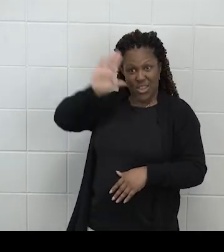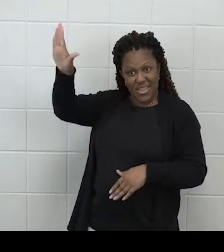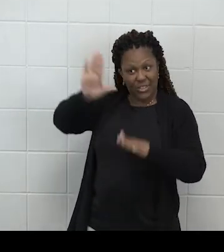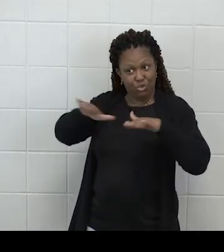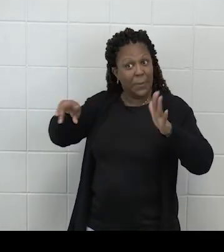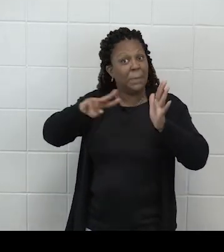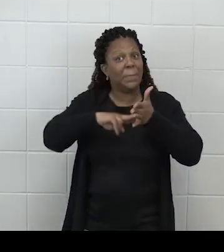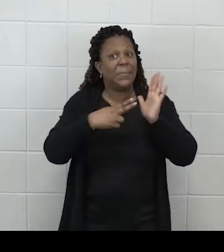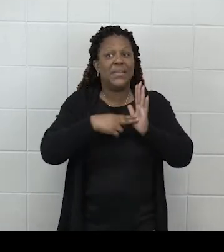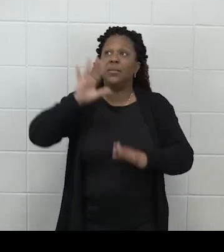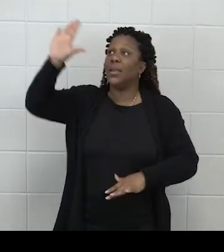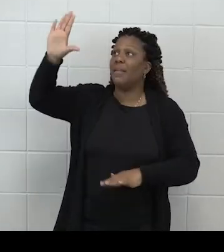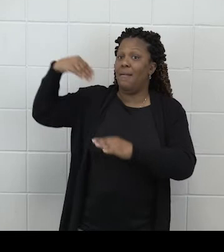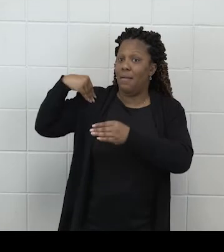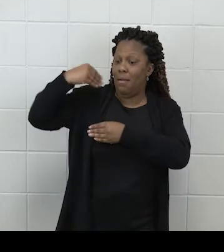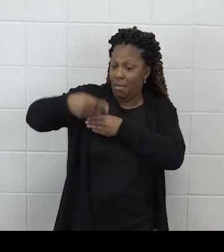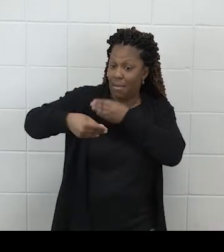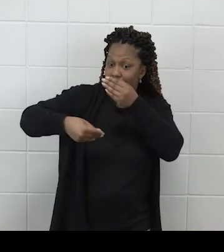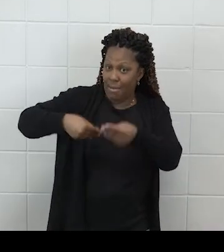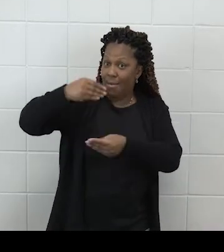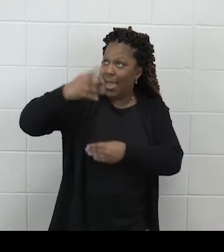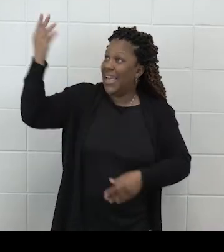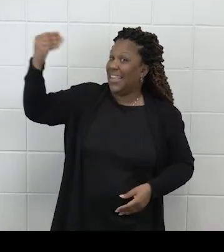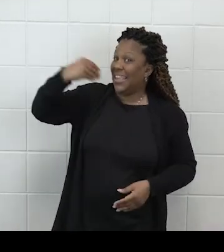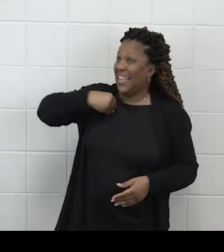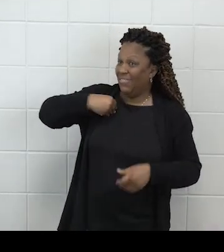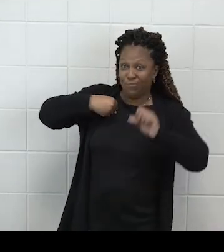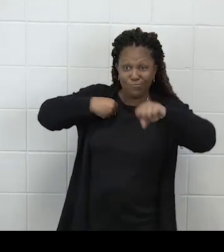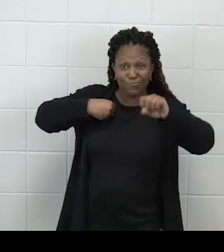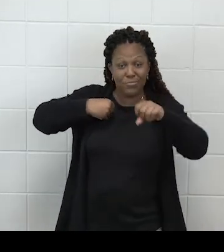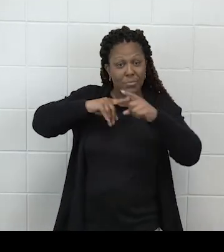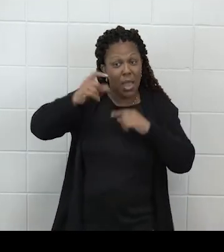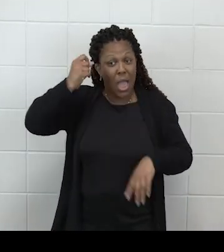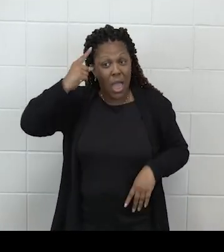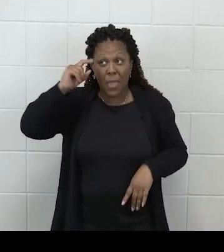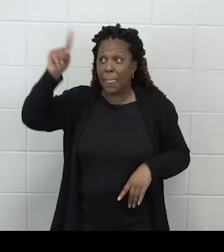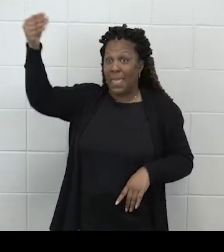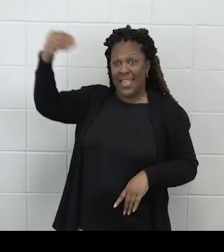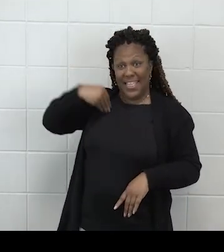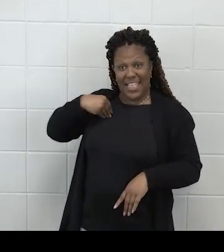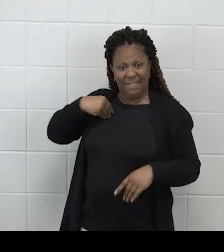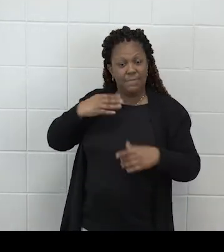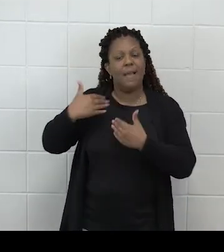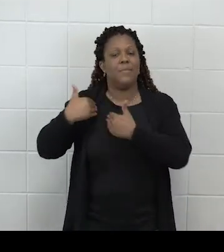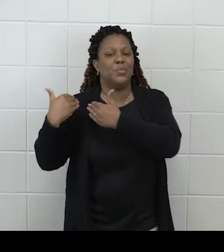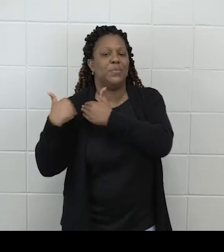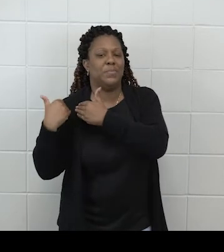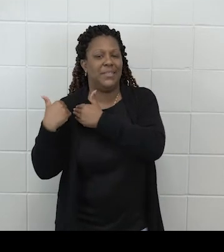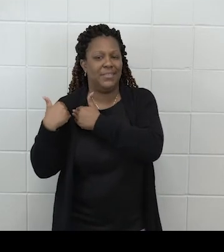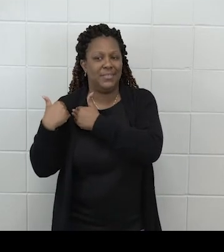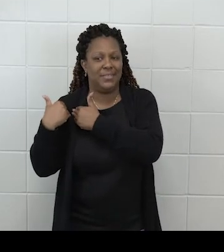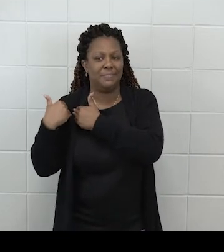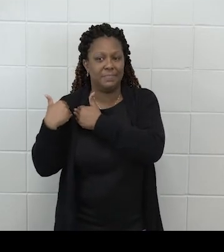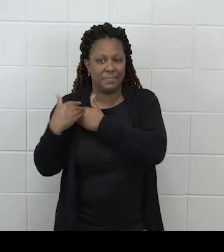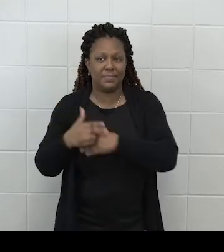to do right and to be an example to this sin-sick world. Let us remember to look at this world through the lens of